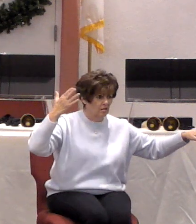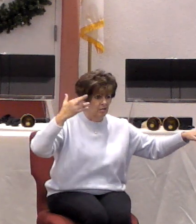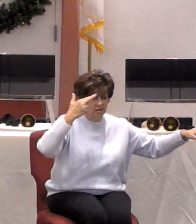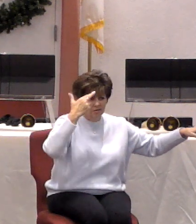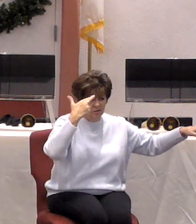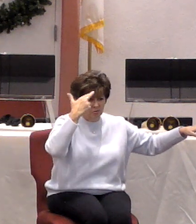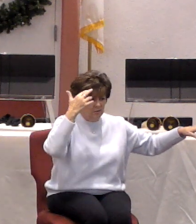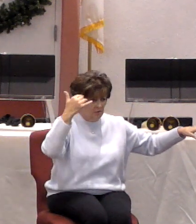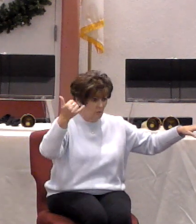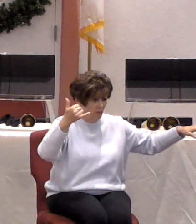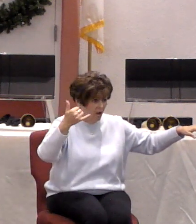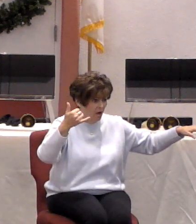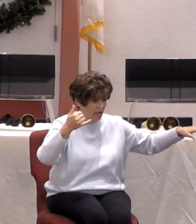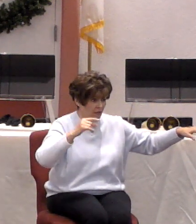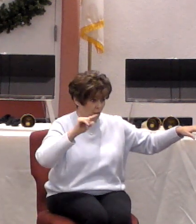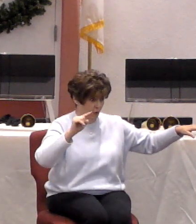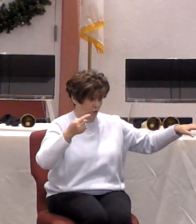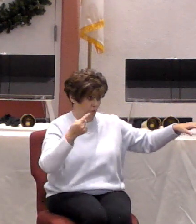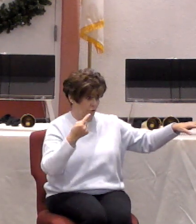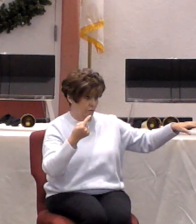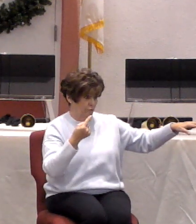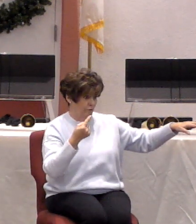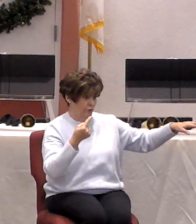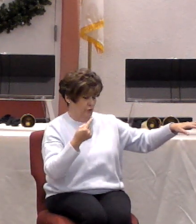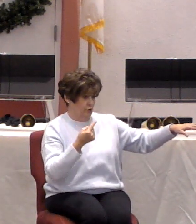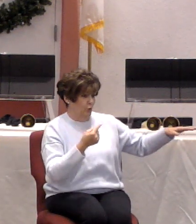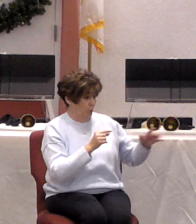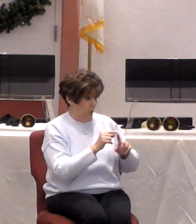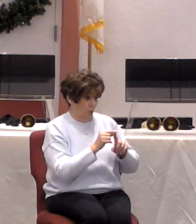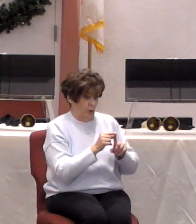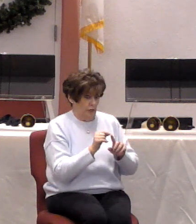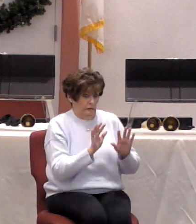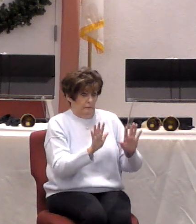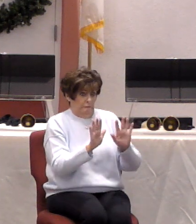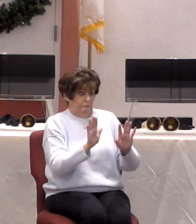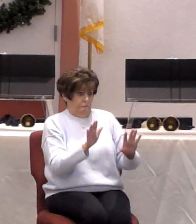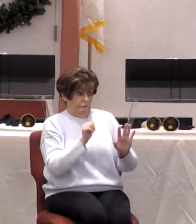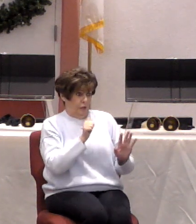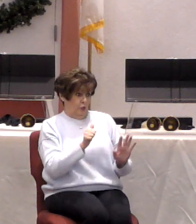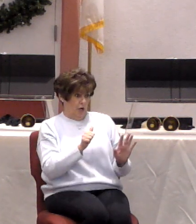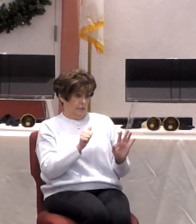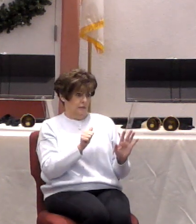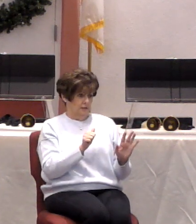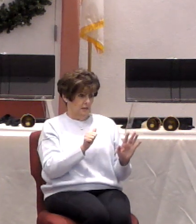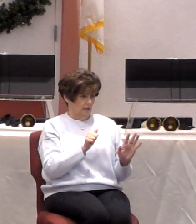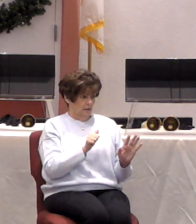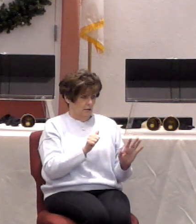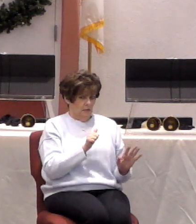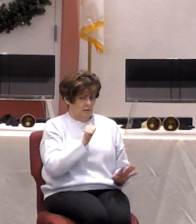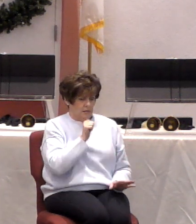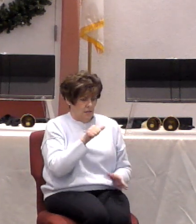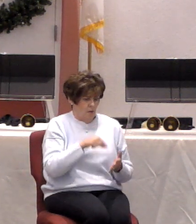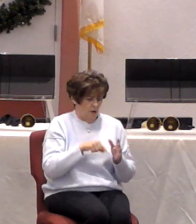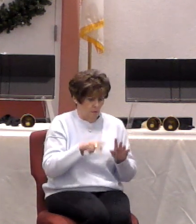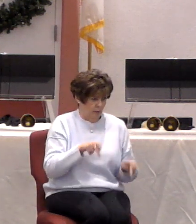angel appears, the first words out of his mouth is, "Fear not." It's because this was not something people were used to, and it was not something